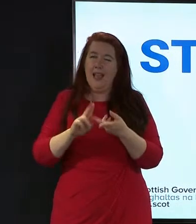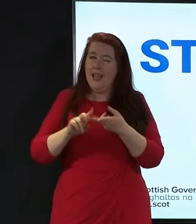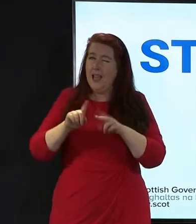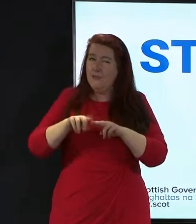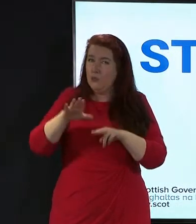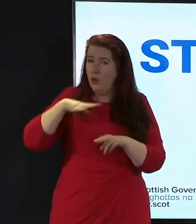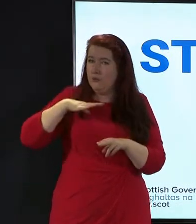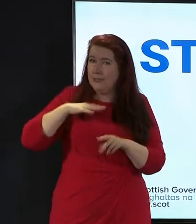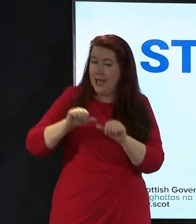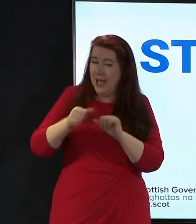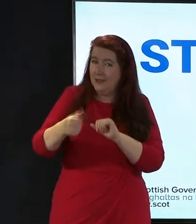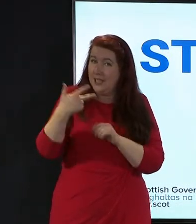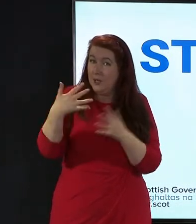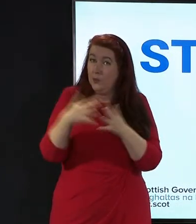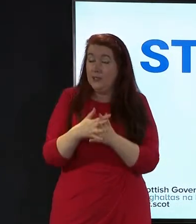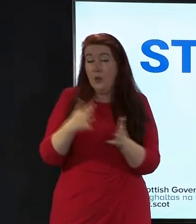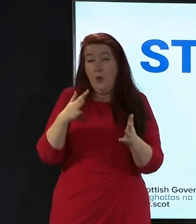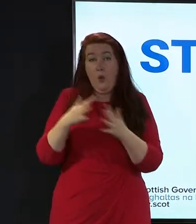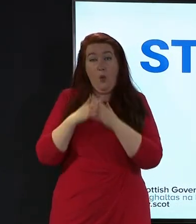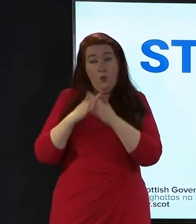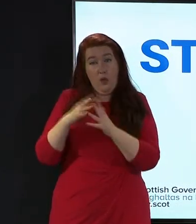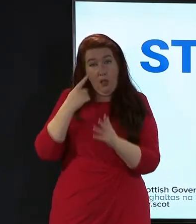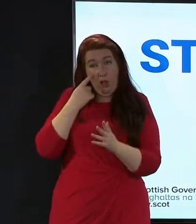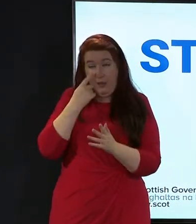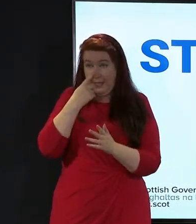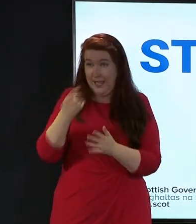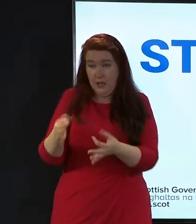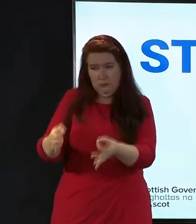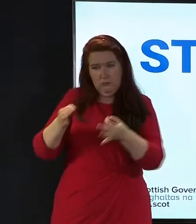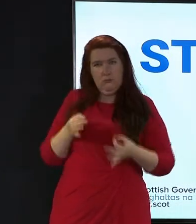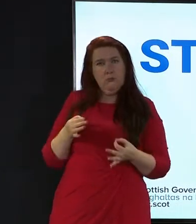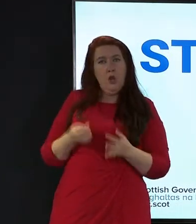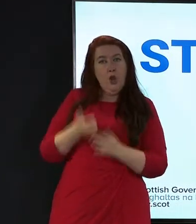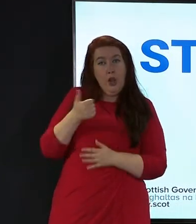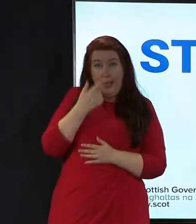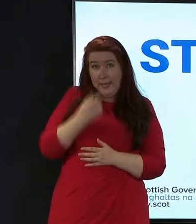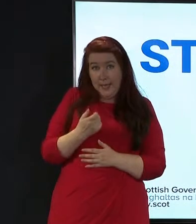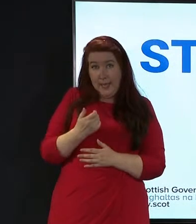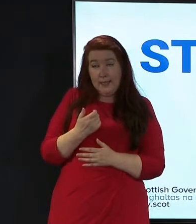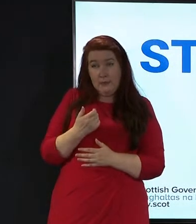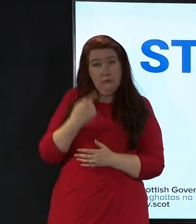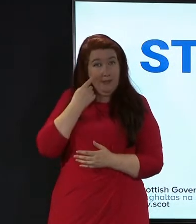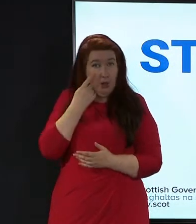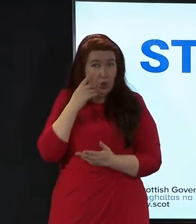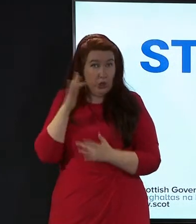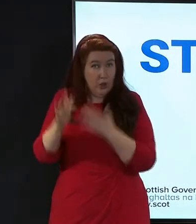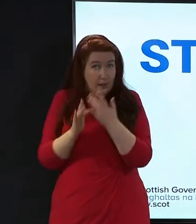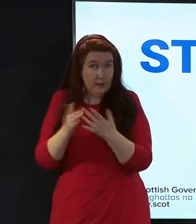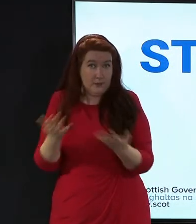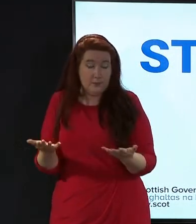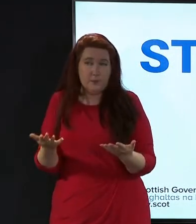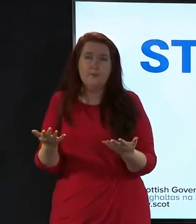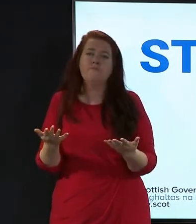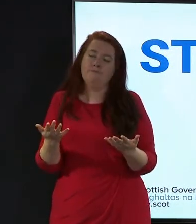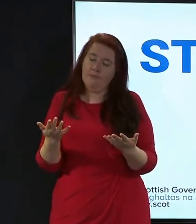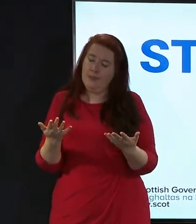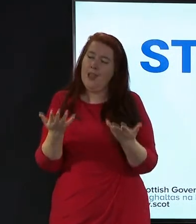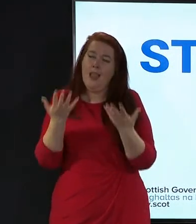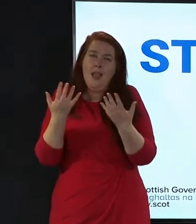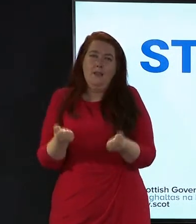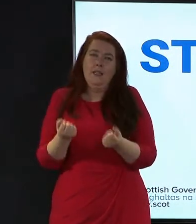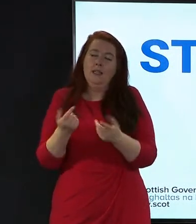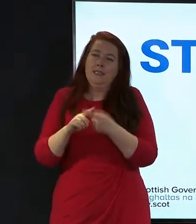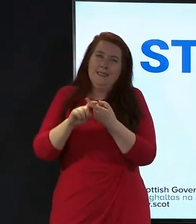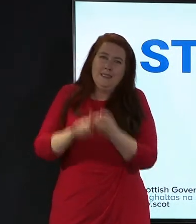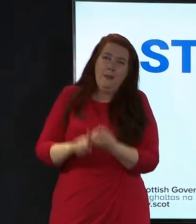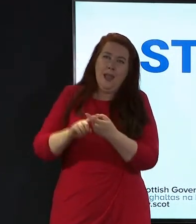point, it is worth going on to try to bring that forward. Obviously, there are limits to the supply